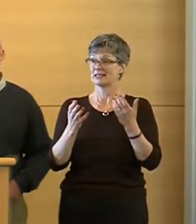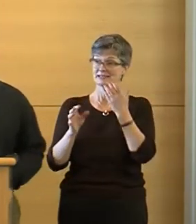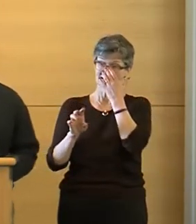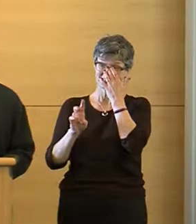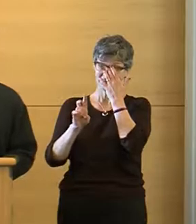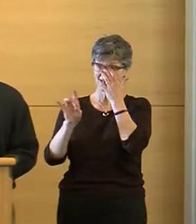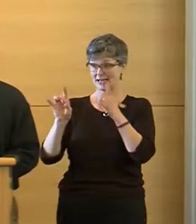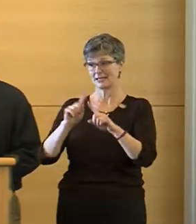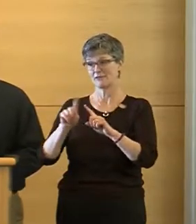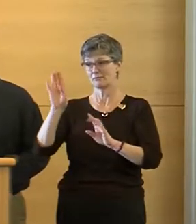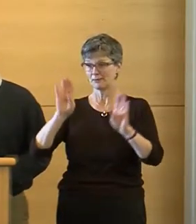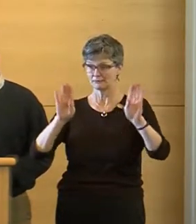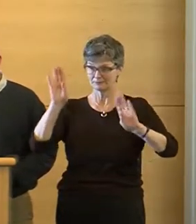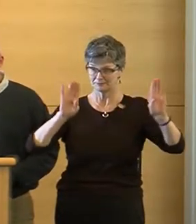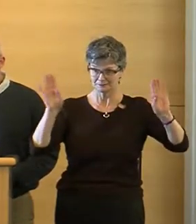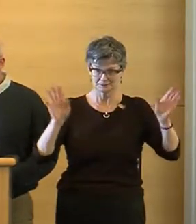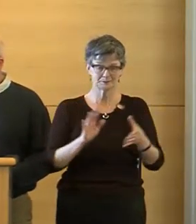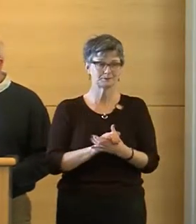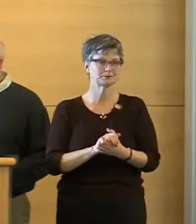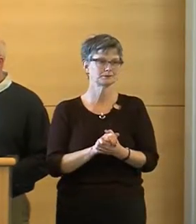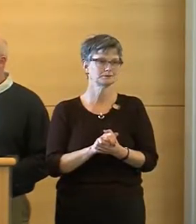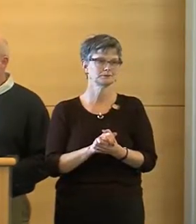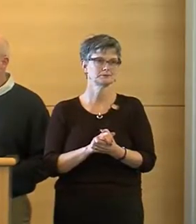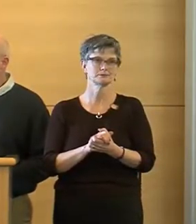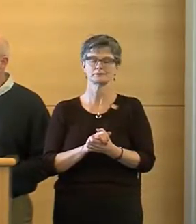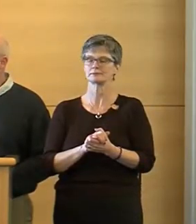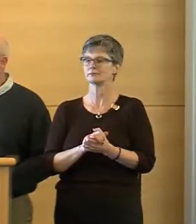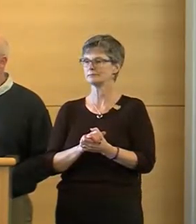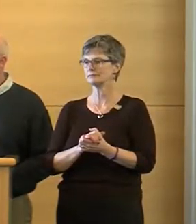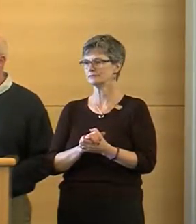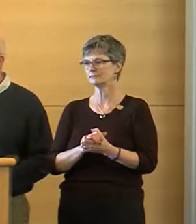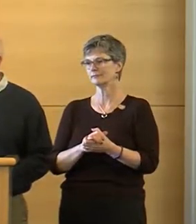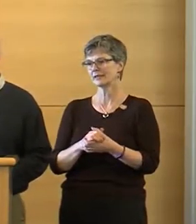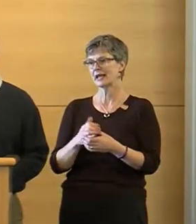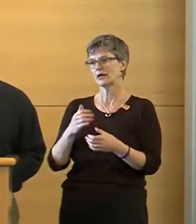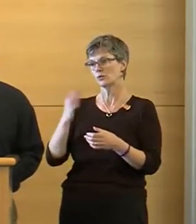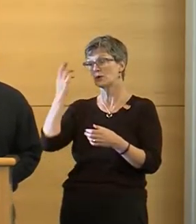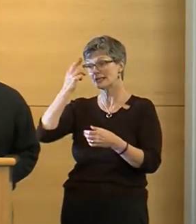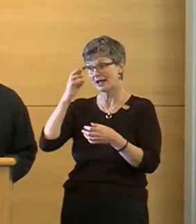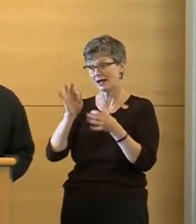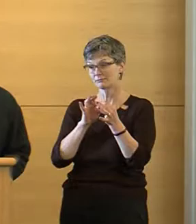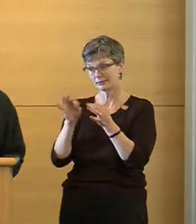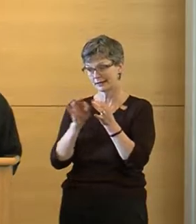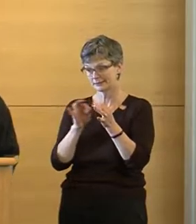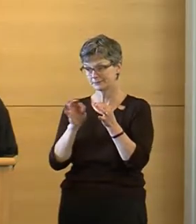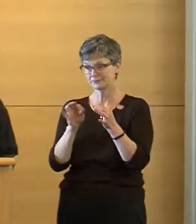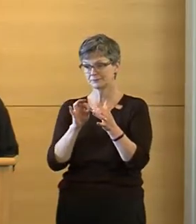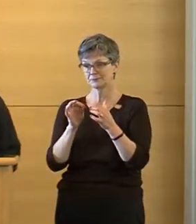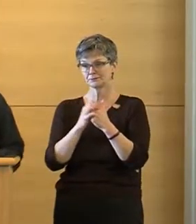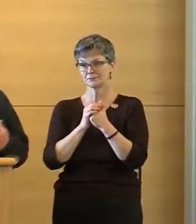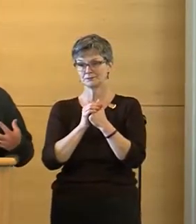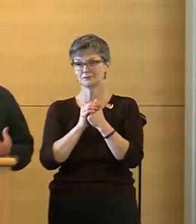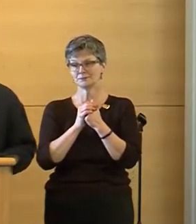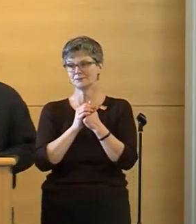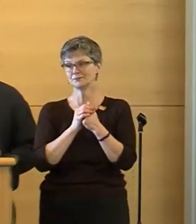you relate to this person? How many of you feel like, that's me up there, I'm a typical computer user just like that